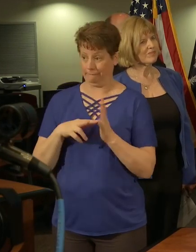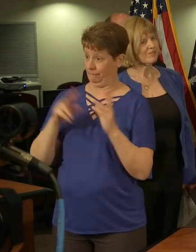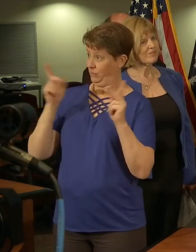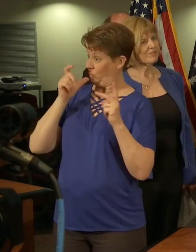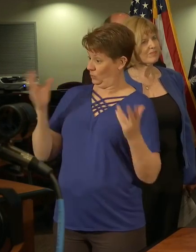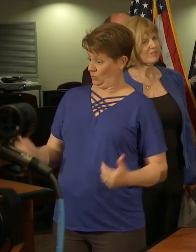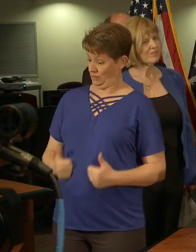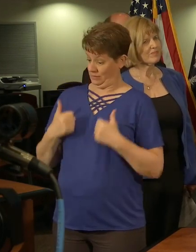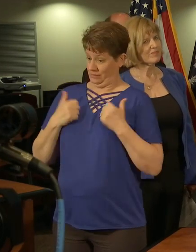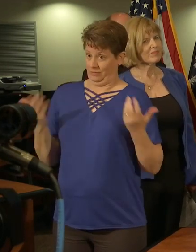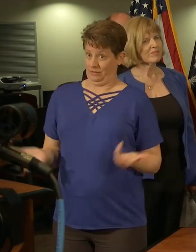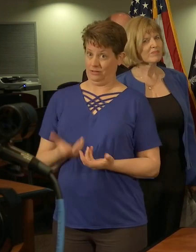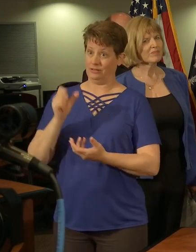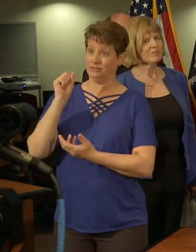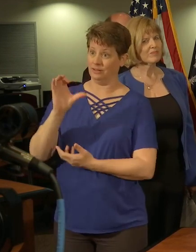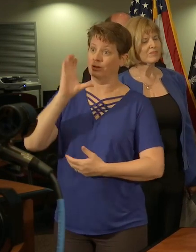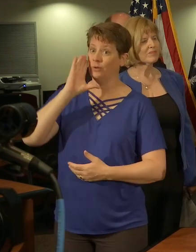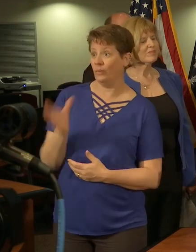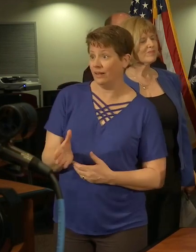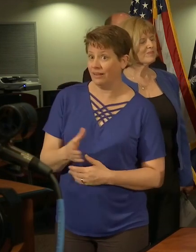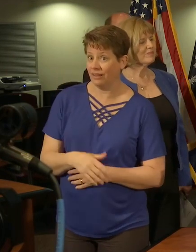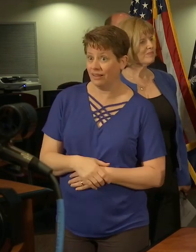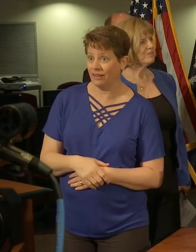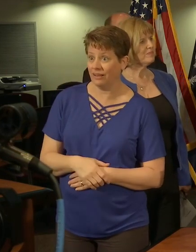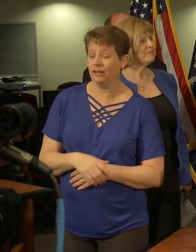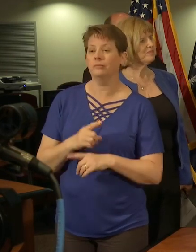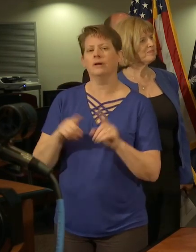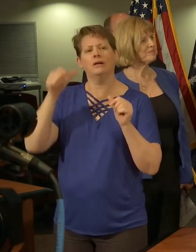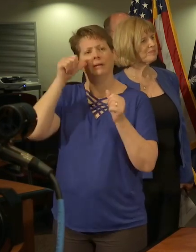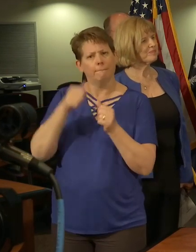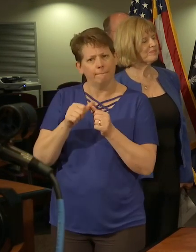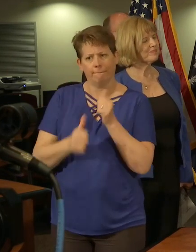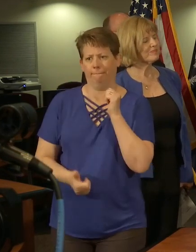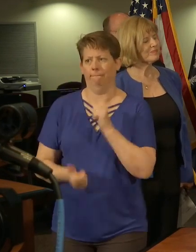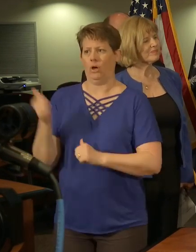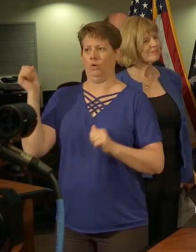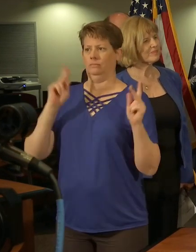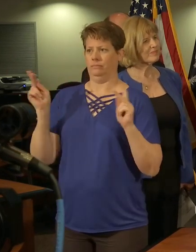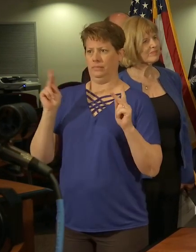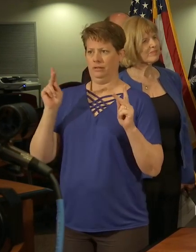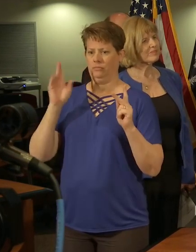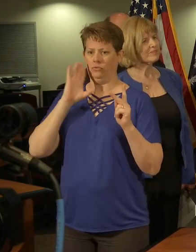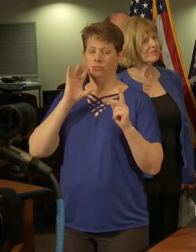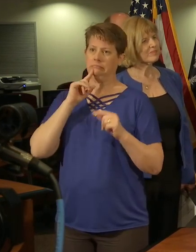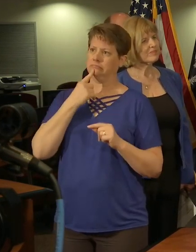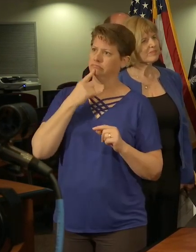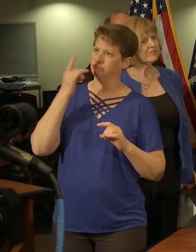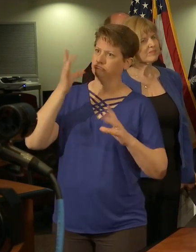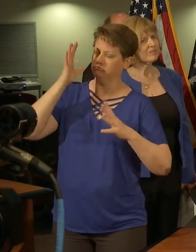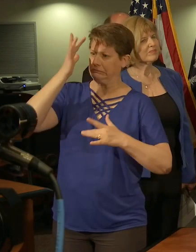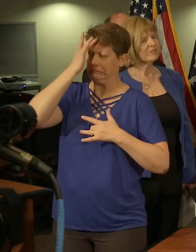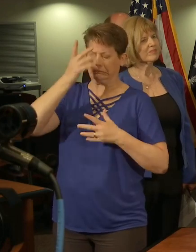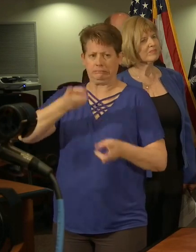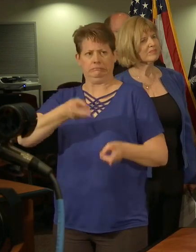in South Carolina. However, it's important to note that most people will likely not develop serious